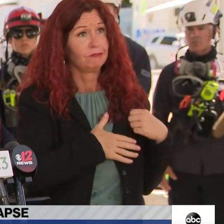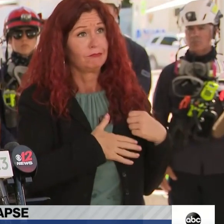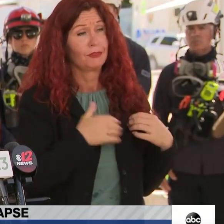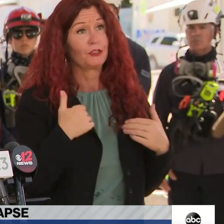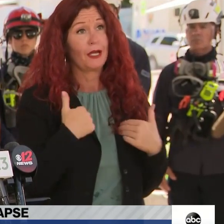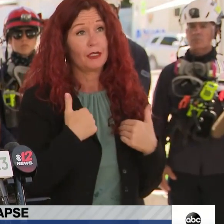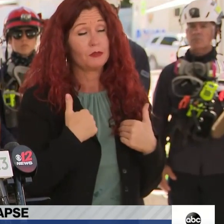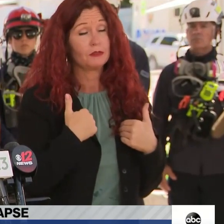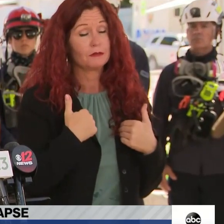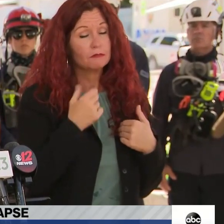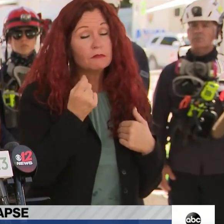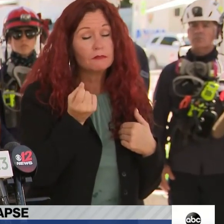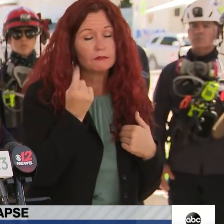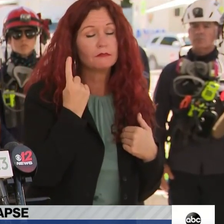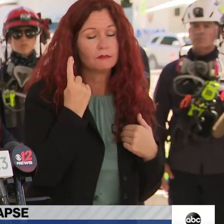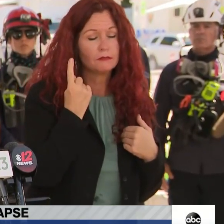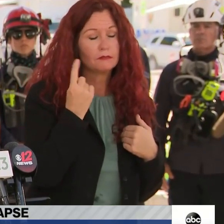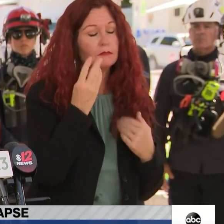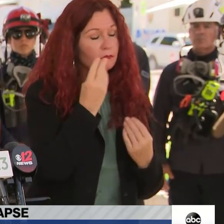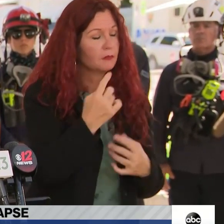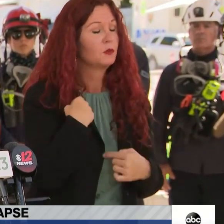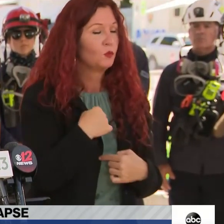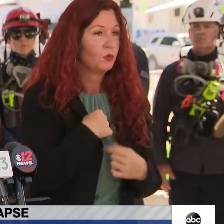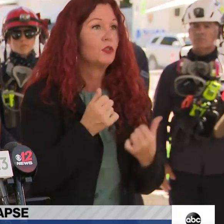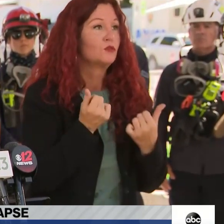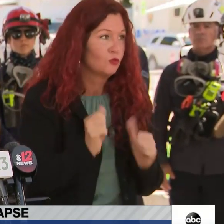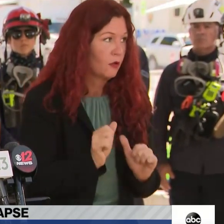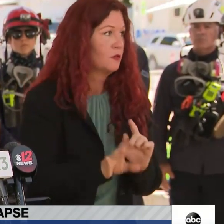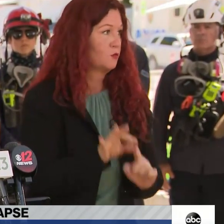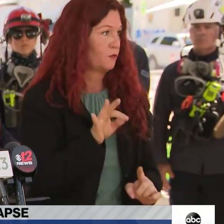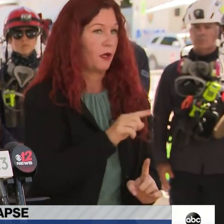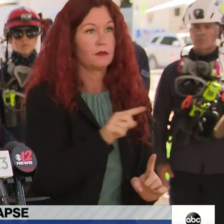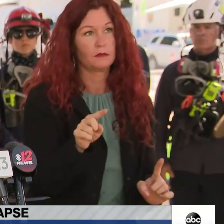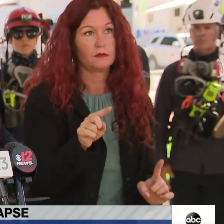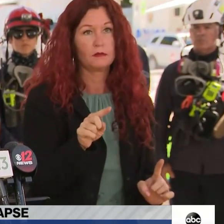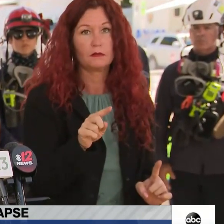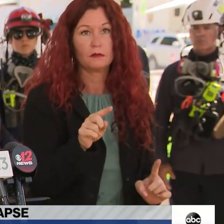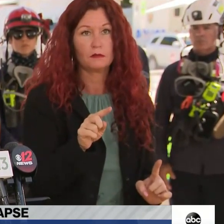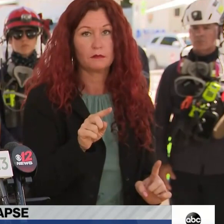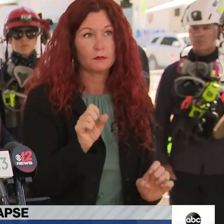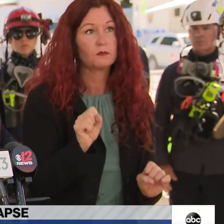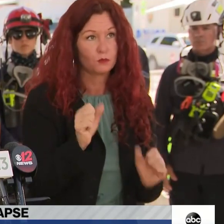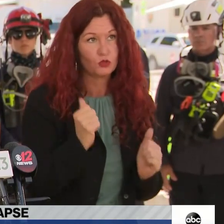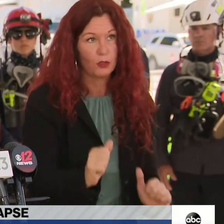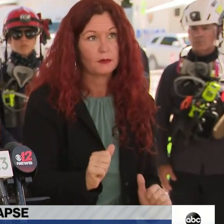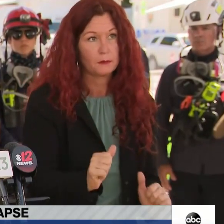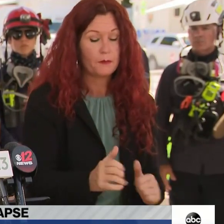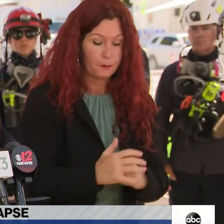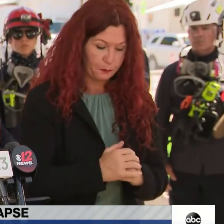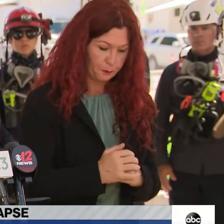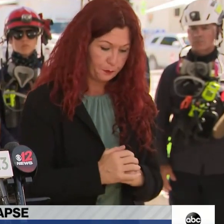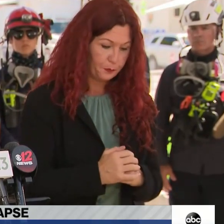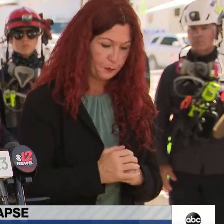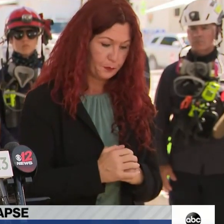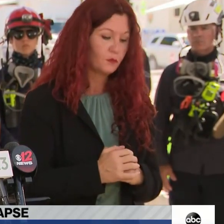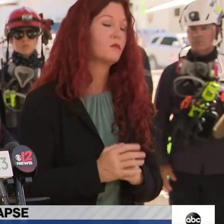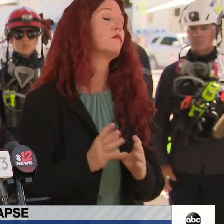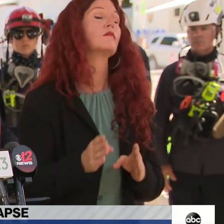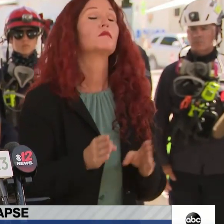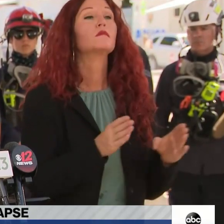additional efforts have been made and are being made. So this morning I signed a local state of emergency for Hurricane